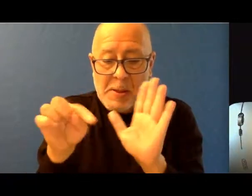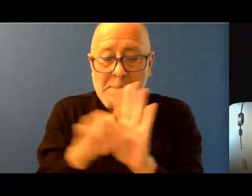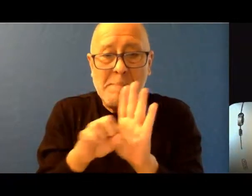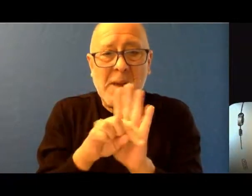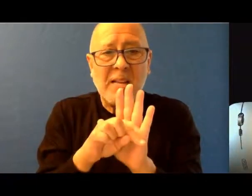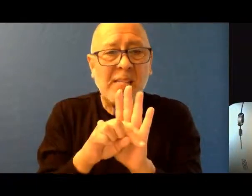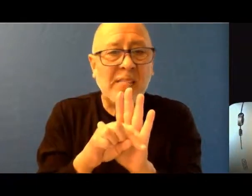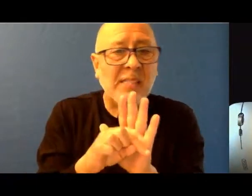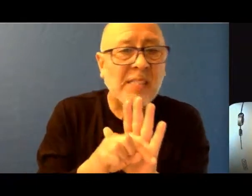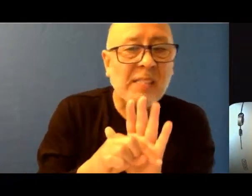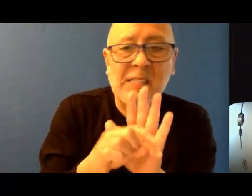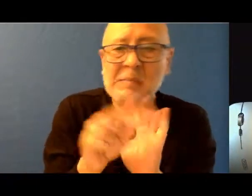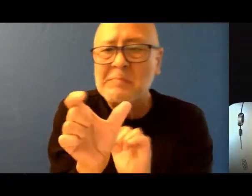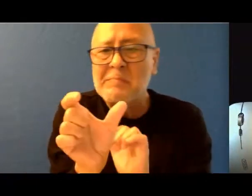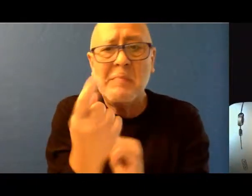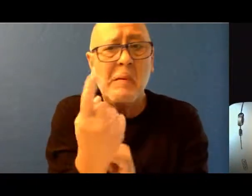by itself.